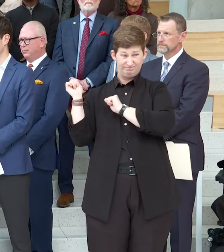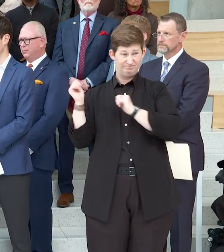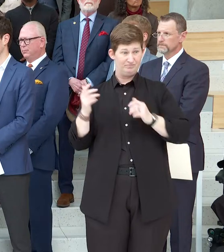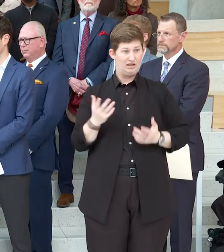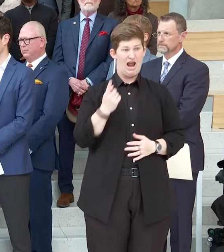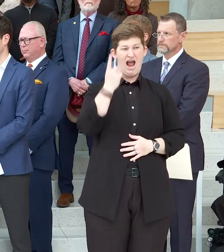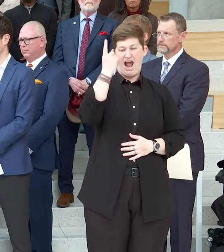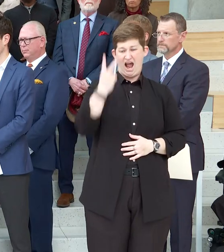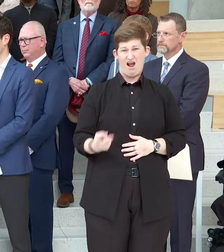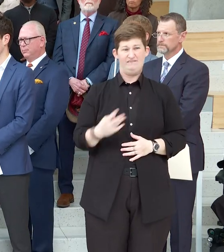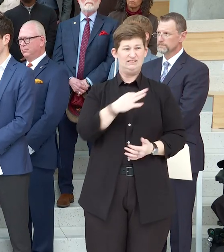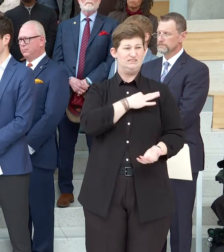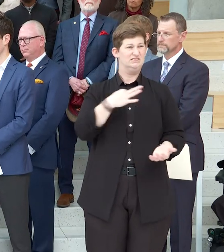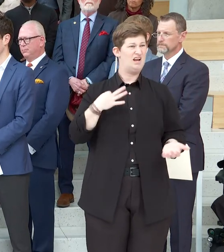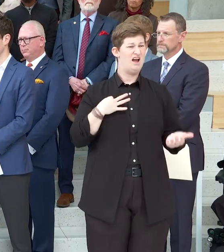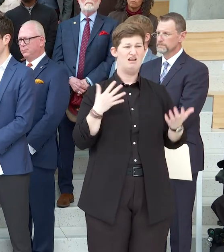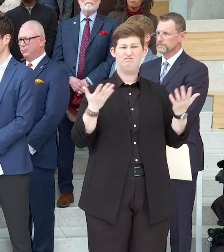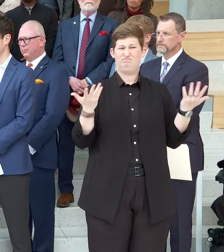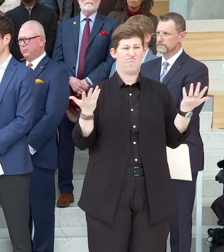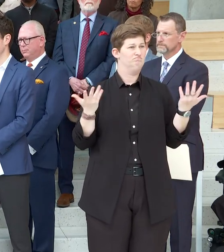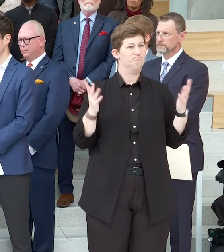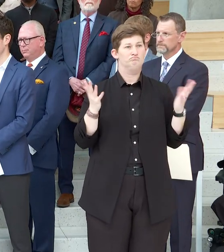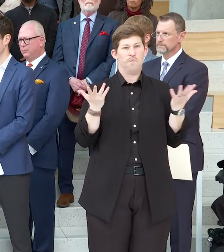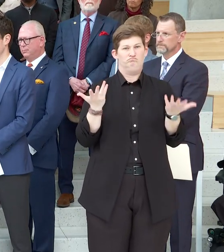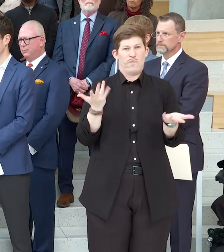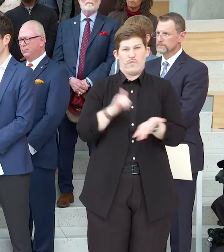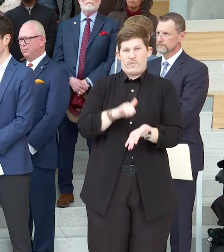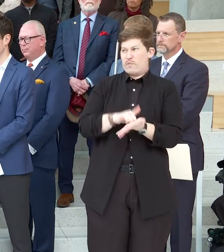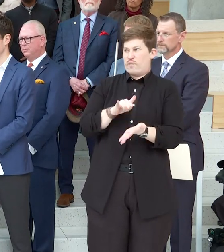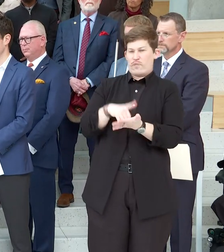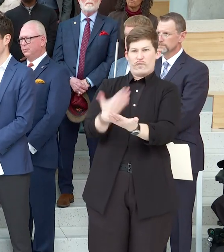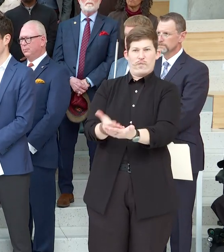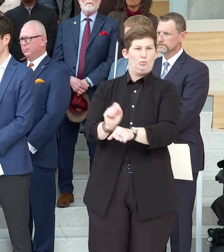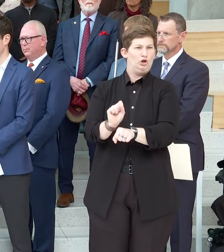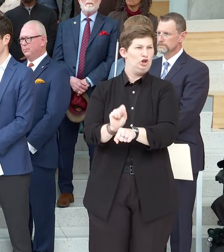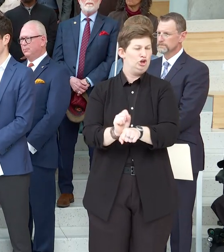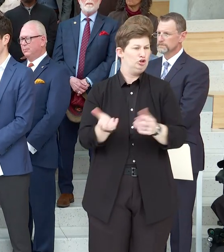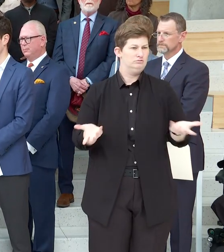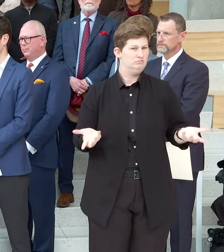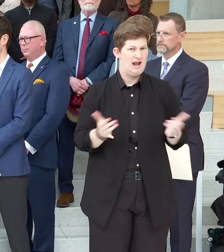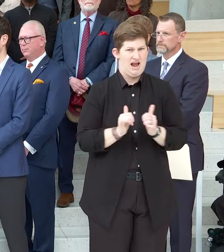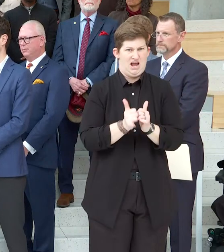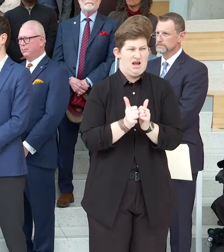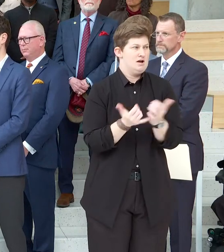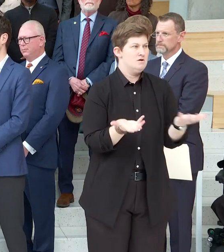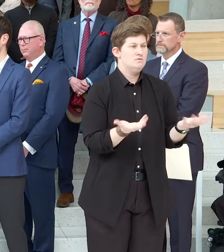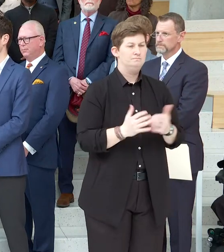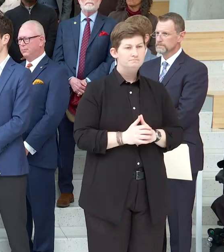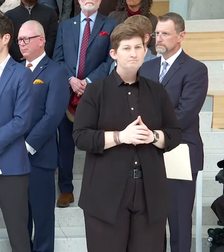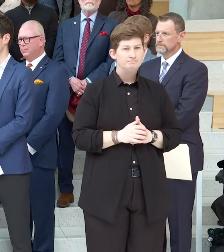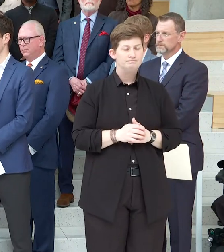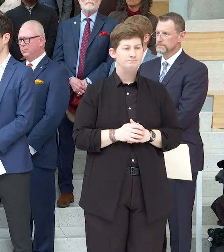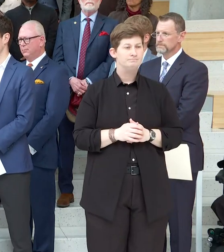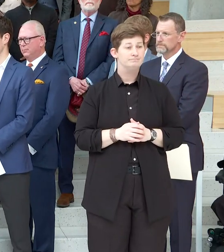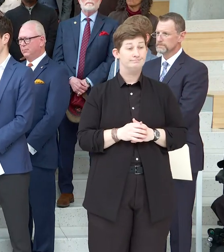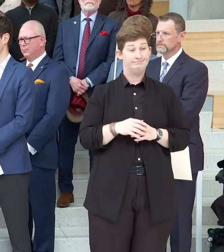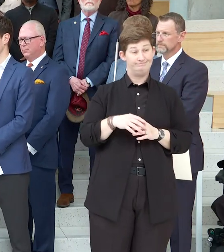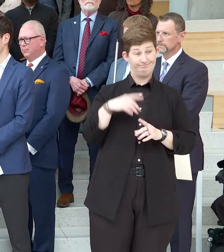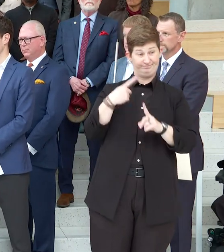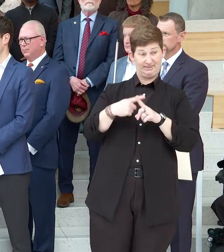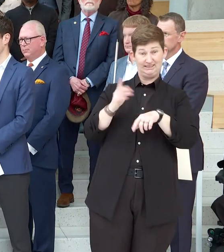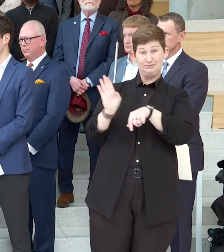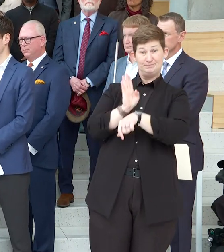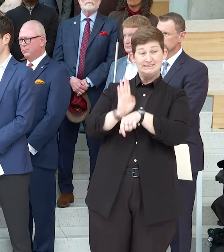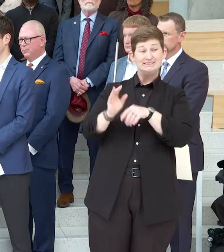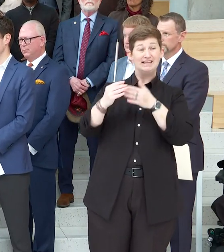safe, reliable transportation as they commute to and from work at all hours of the day. In addition, it will leave business leaders with